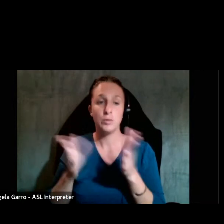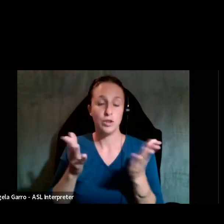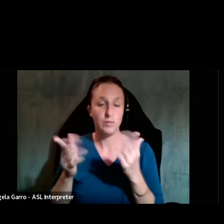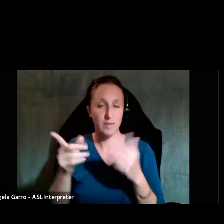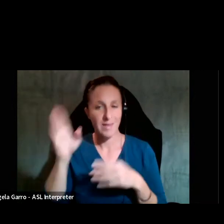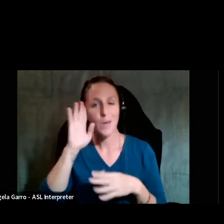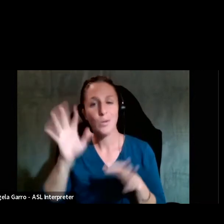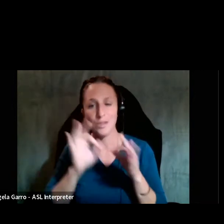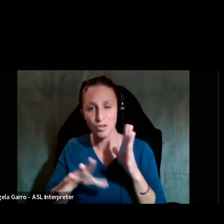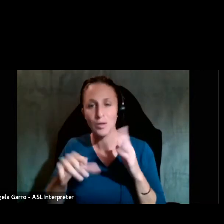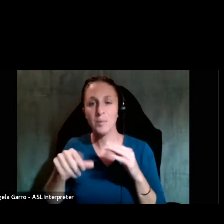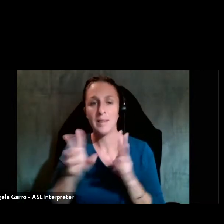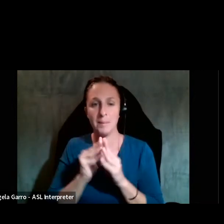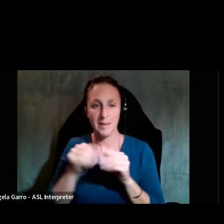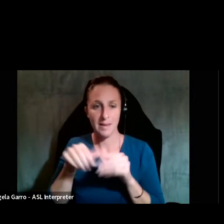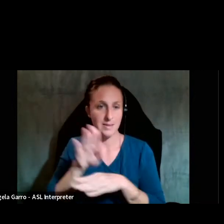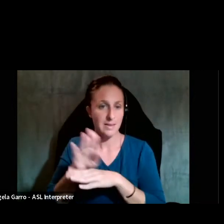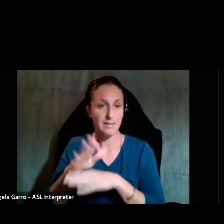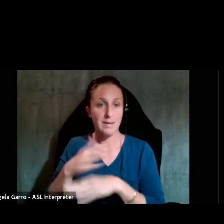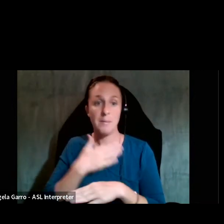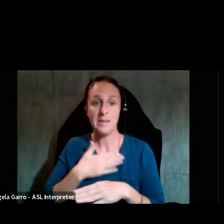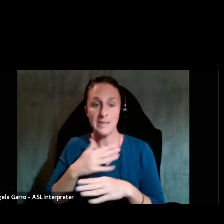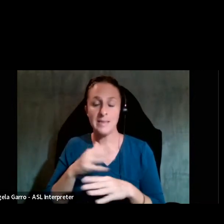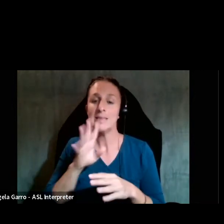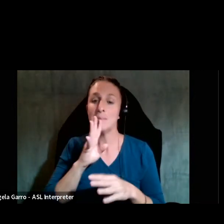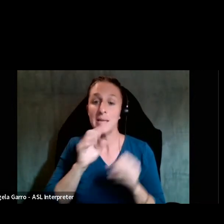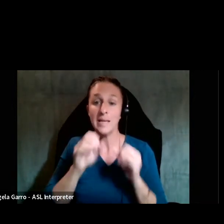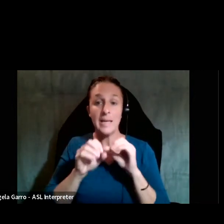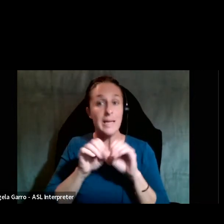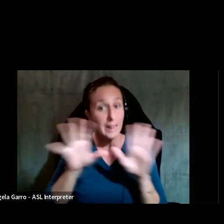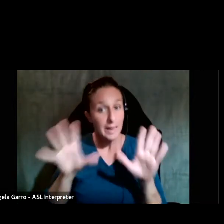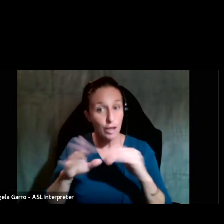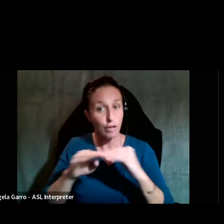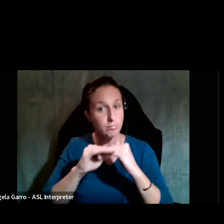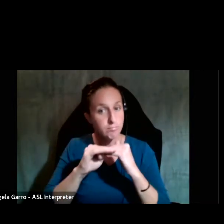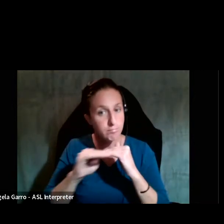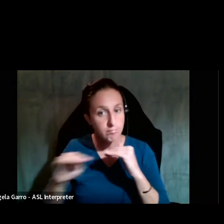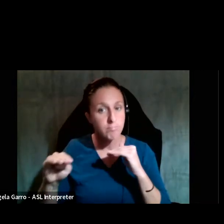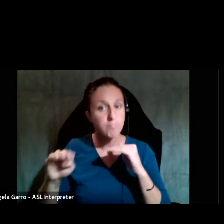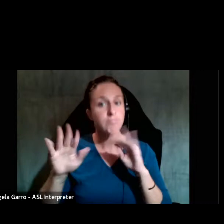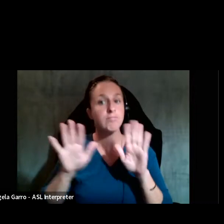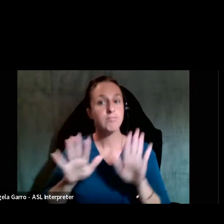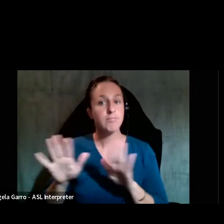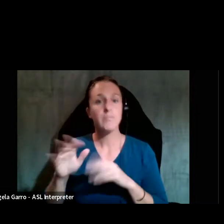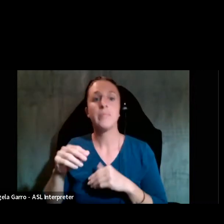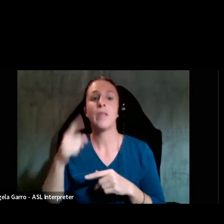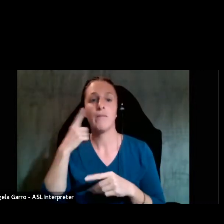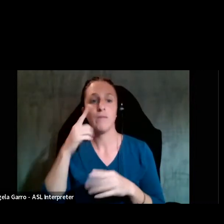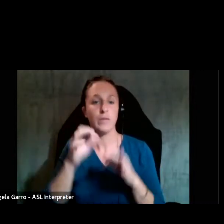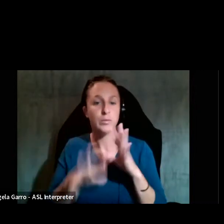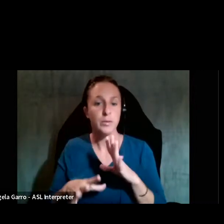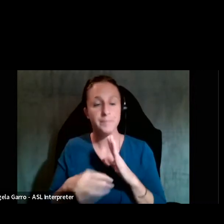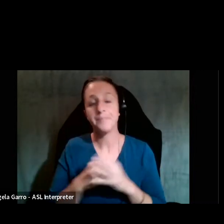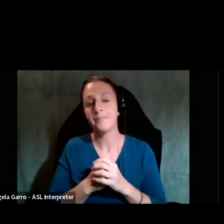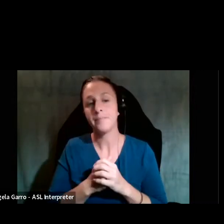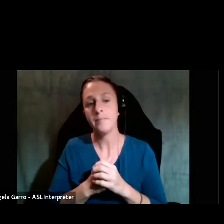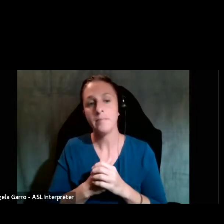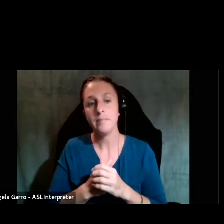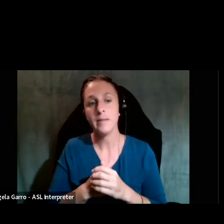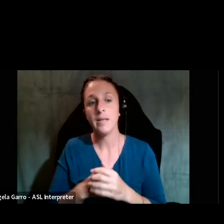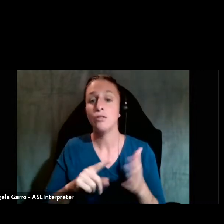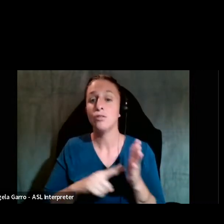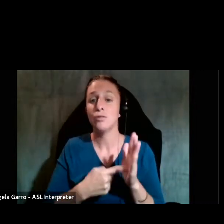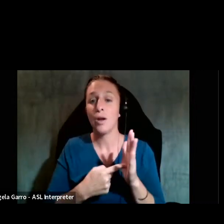evening. We would like to ask that everyone speak clear and at a reasonable pace for our interpreters. Thank you. So let's get started with the Pledge of